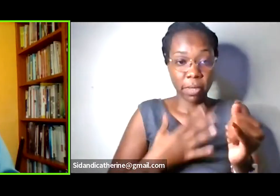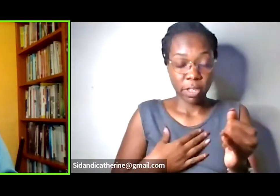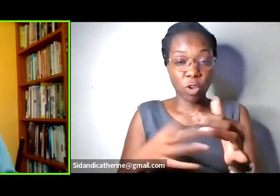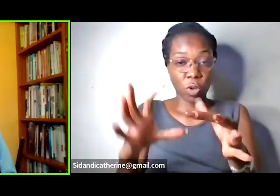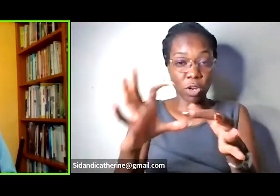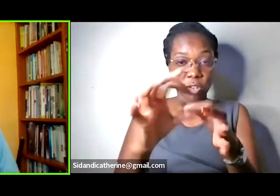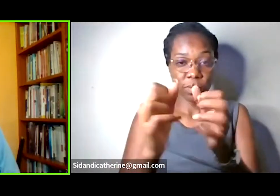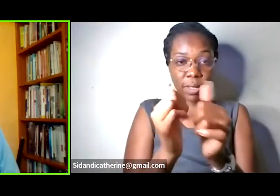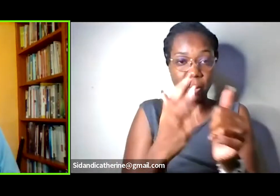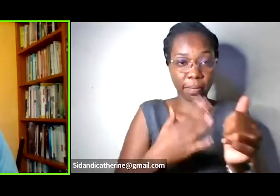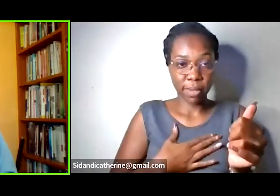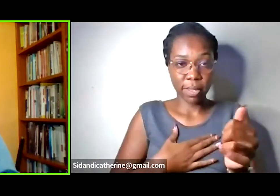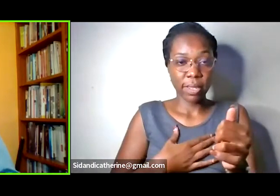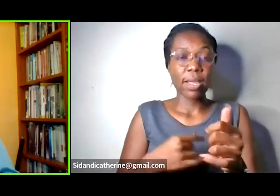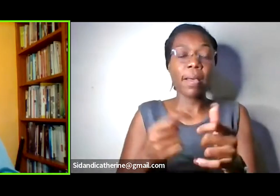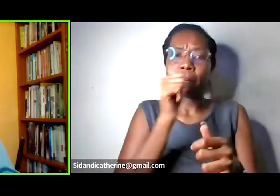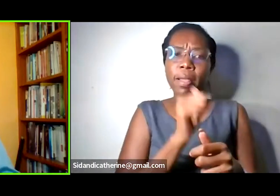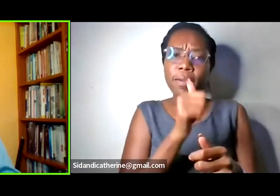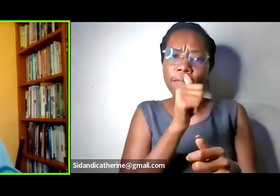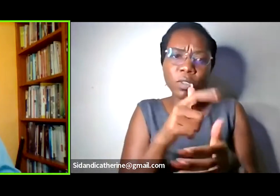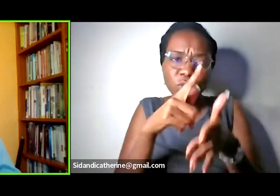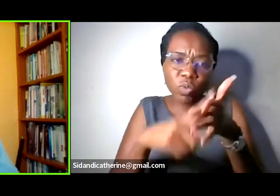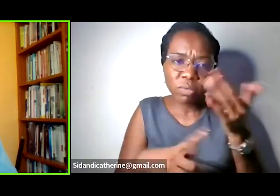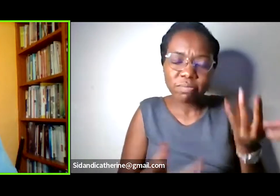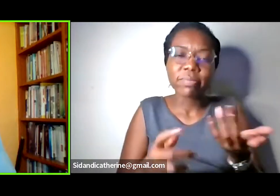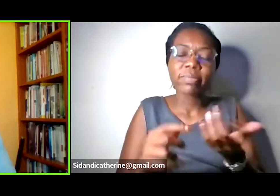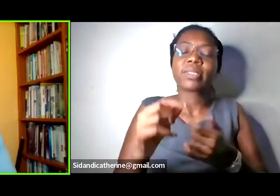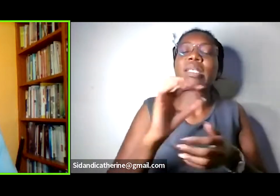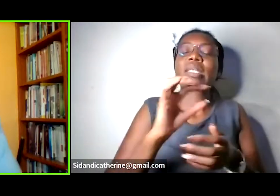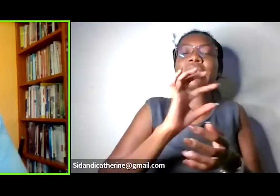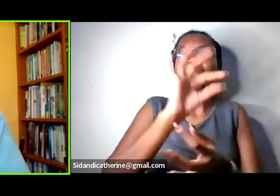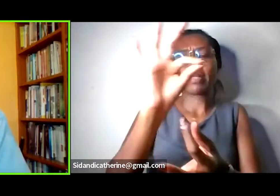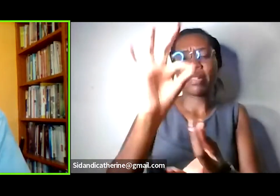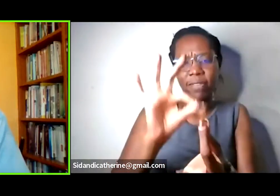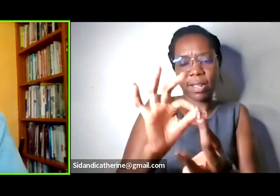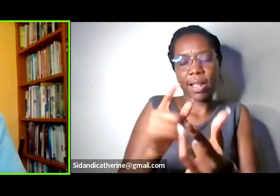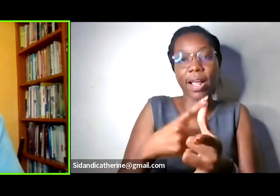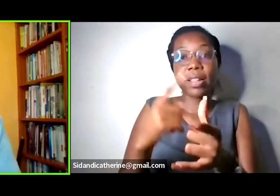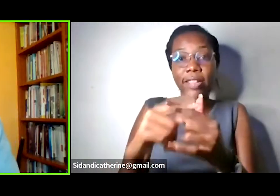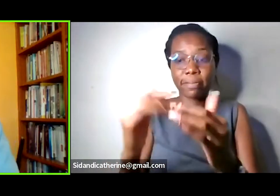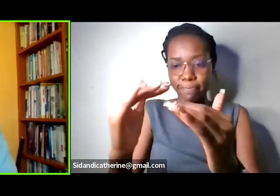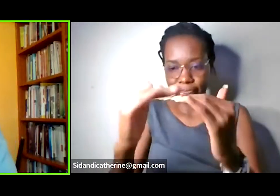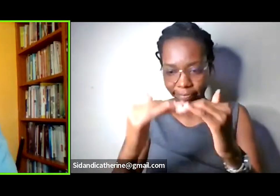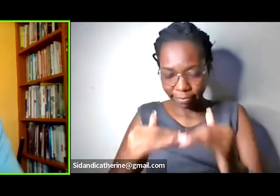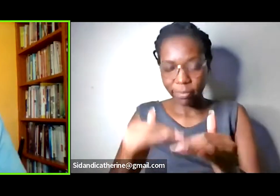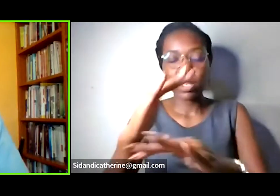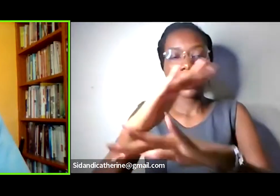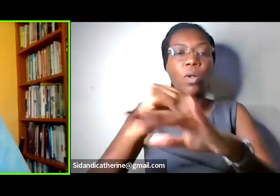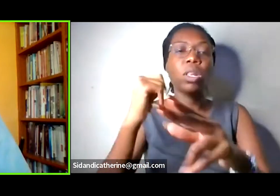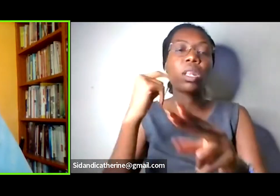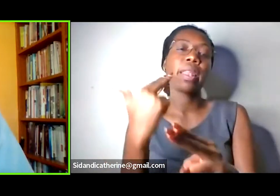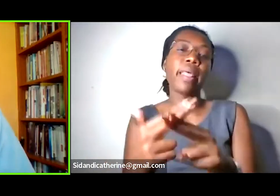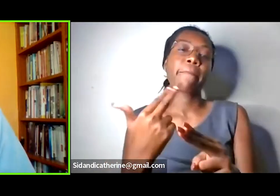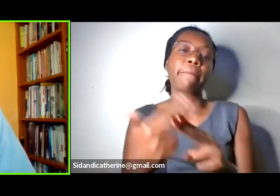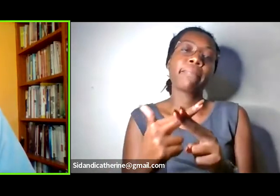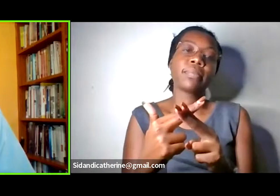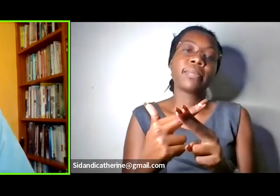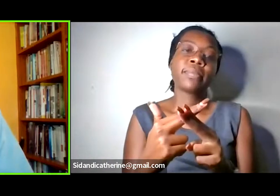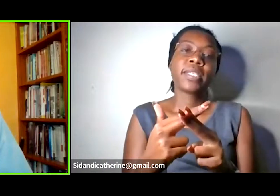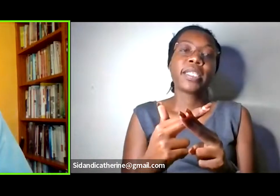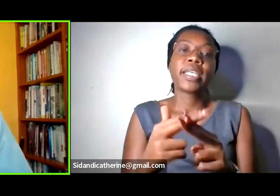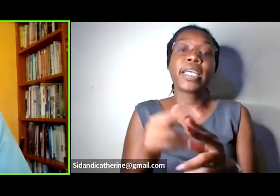specificity. You want to speak to one person at a time. You want to speak to one person. That